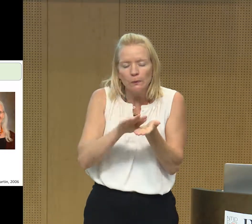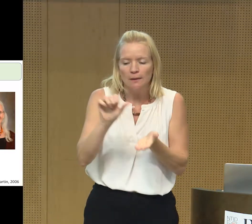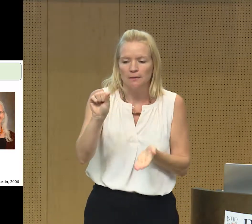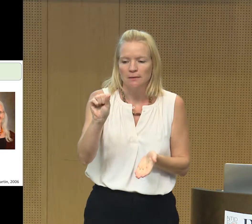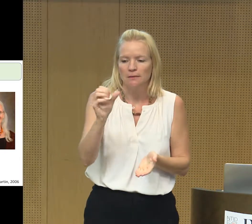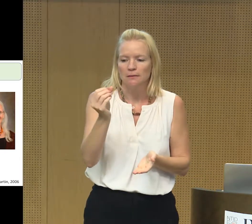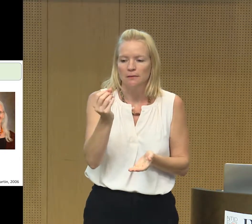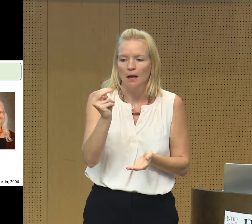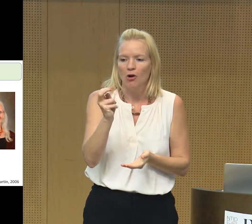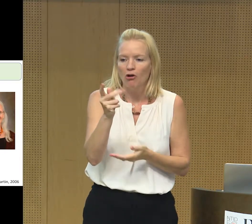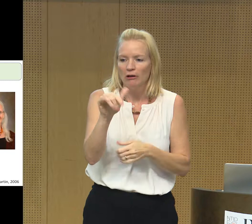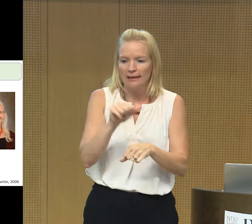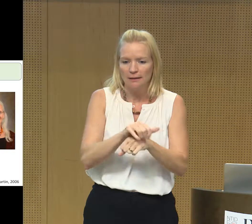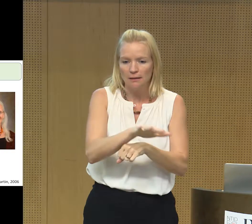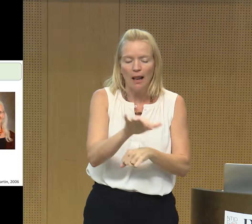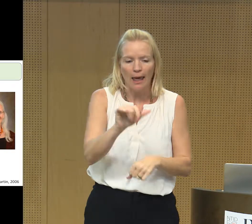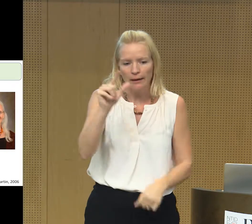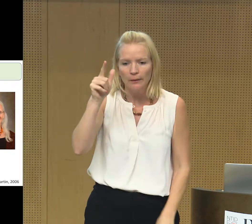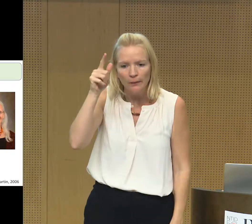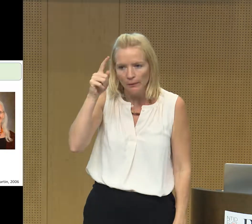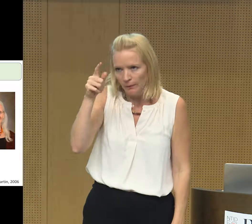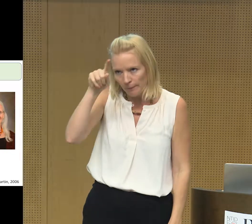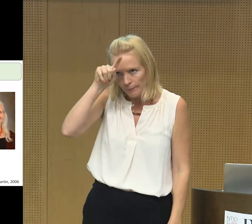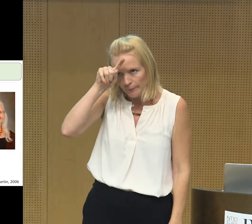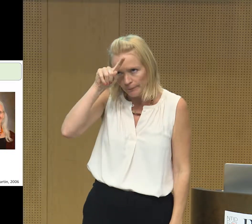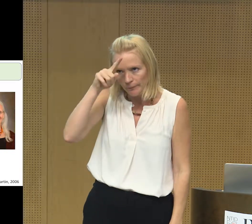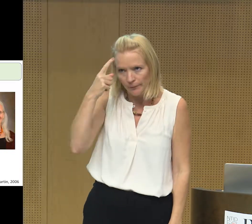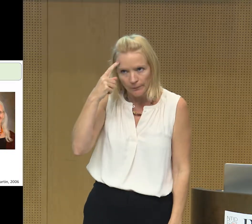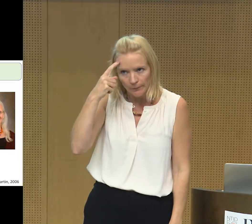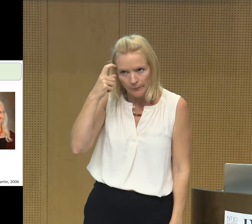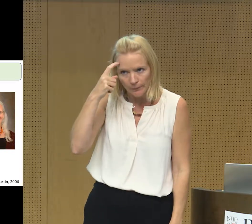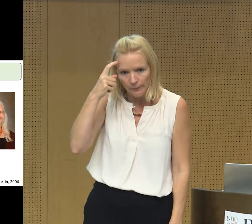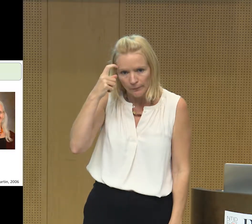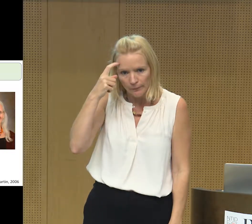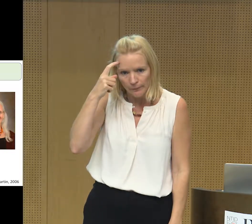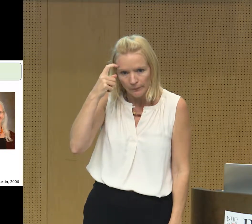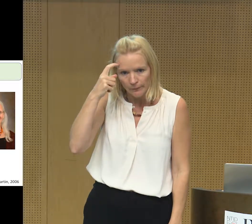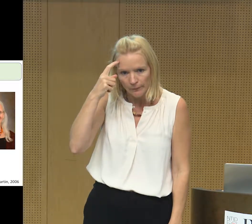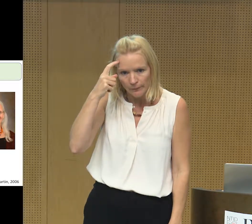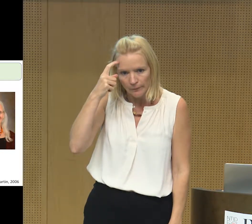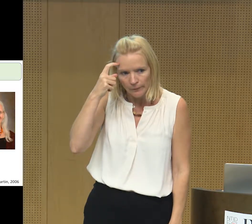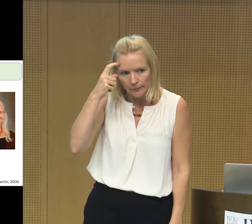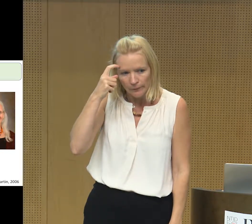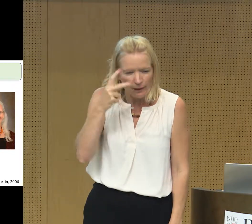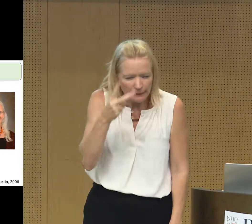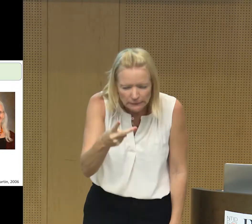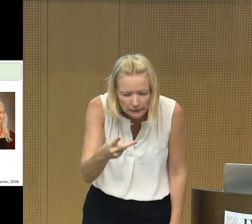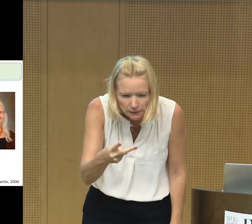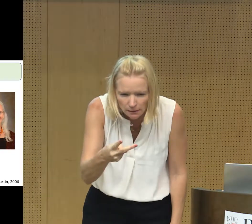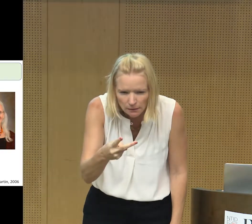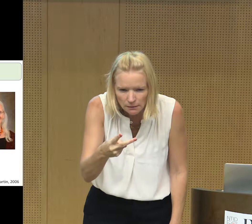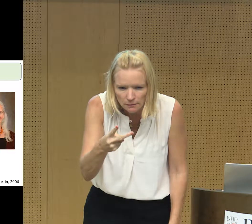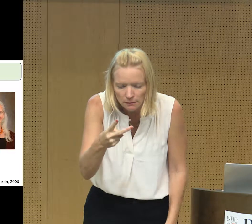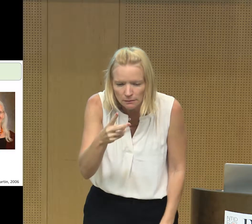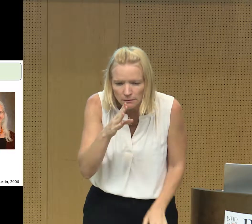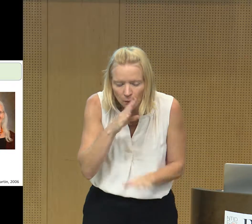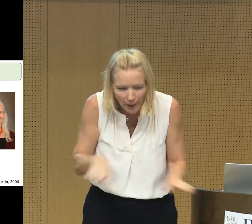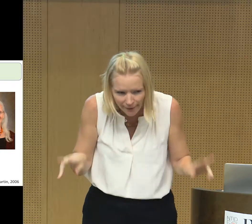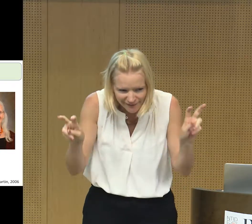Some signs are have less sonority, like this sign. It's kind of harder to see. It's more of a quiet sign. The